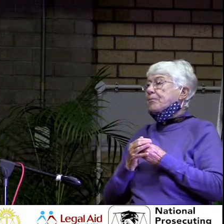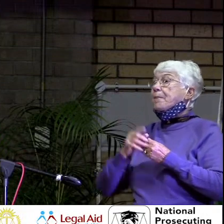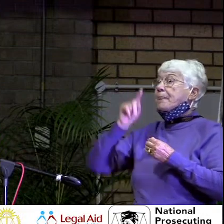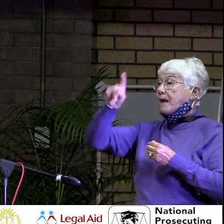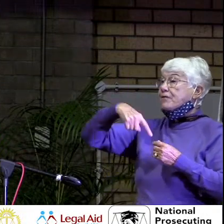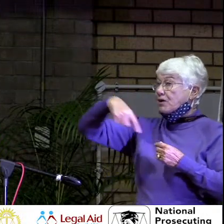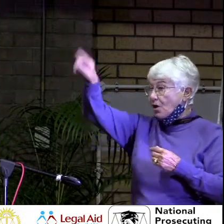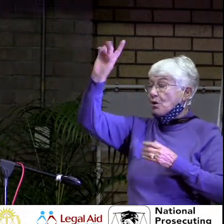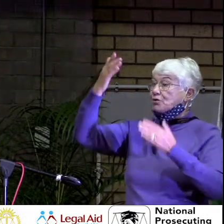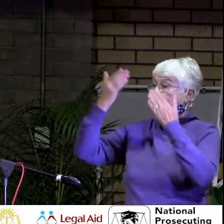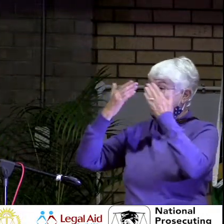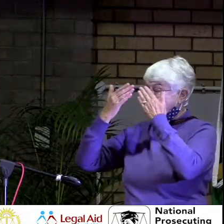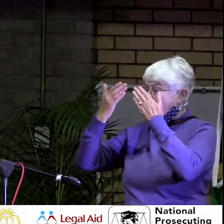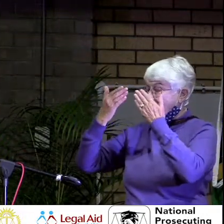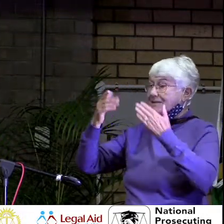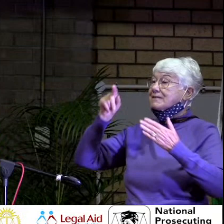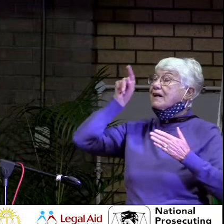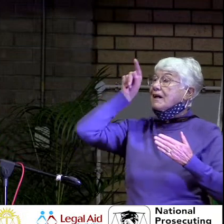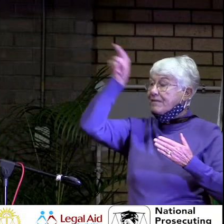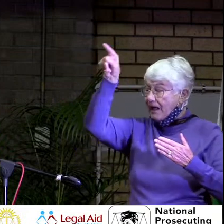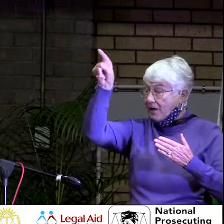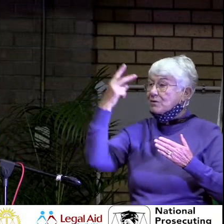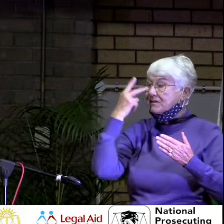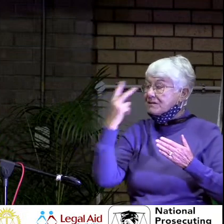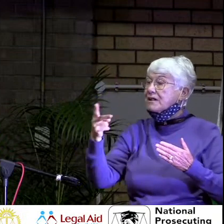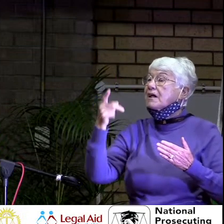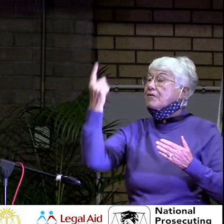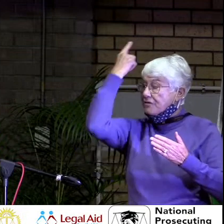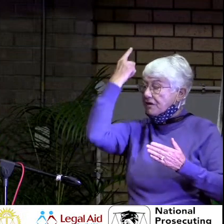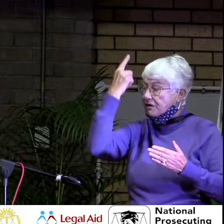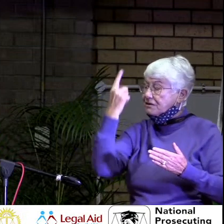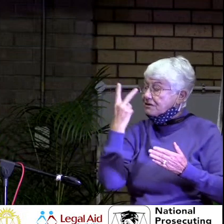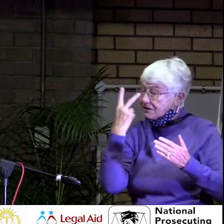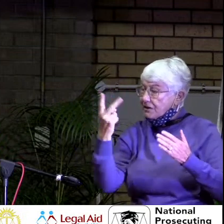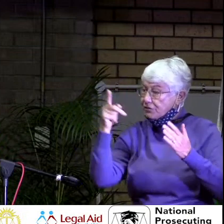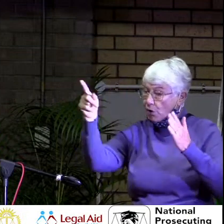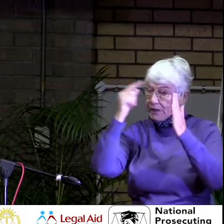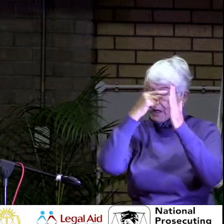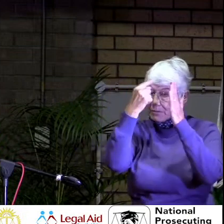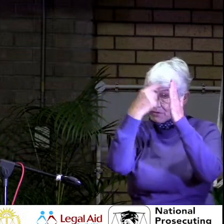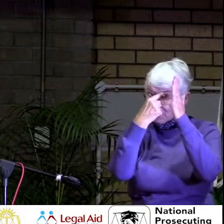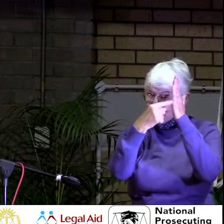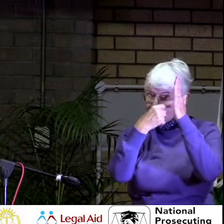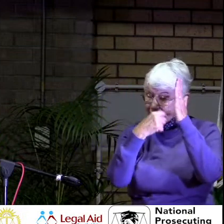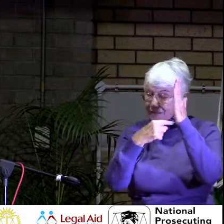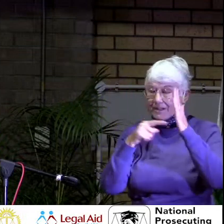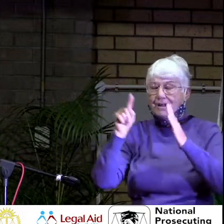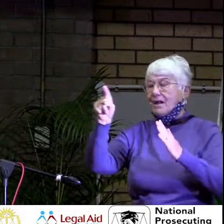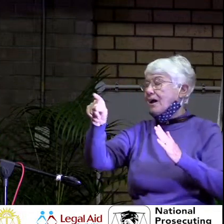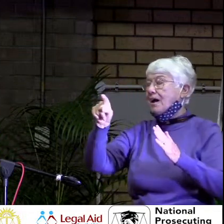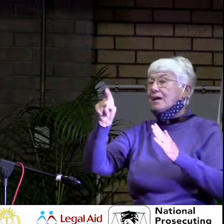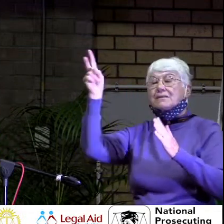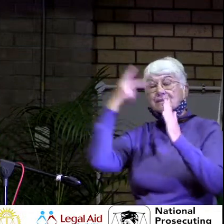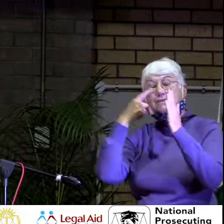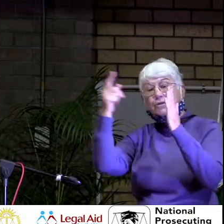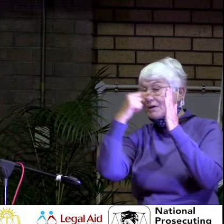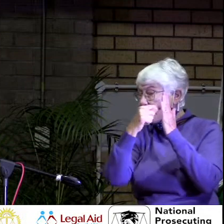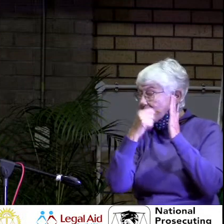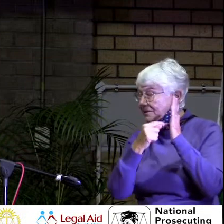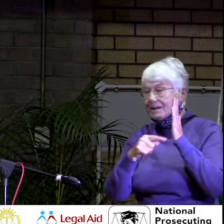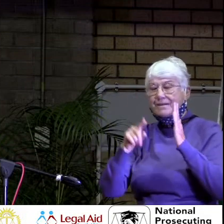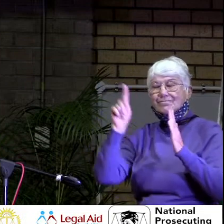a convicted rapist. Otherwise, you won't get a job. So that's the main thing that does. There's also a new offense